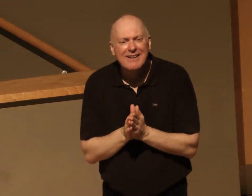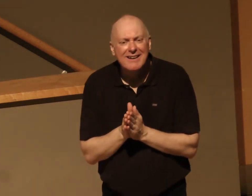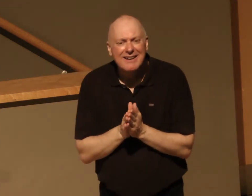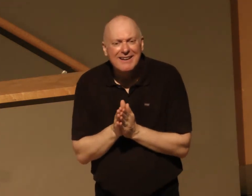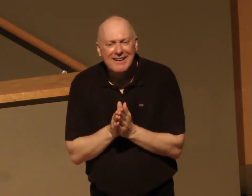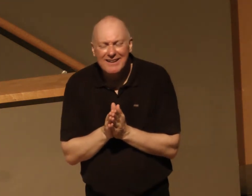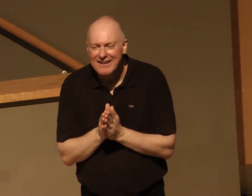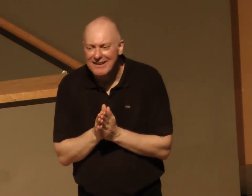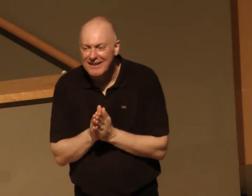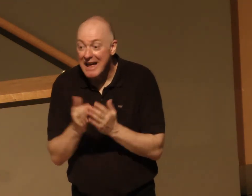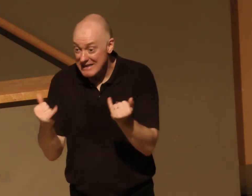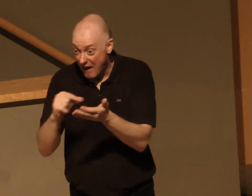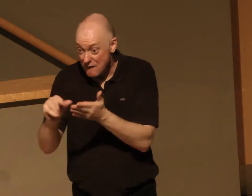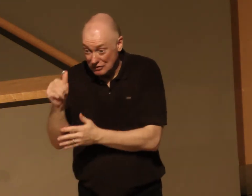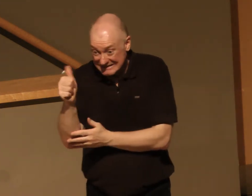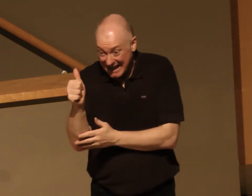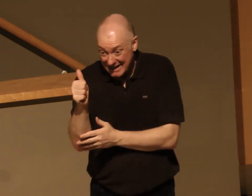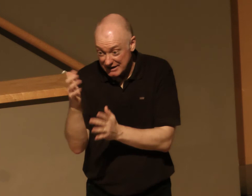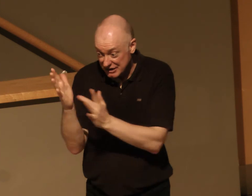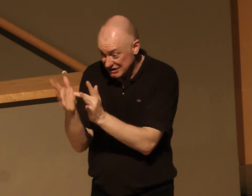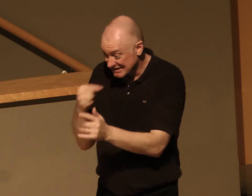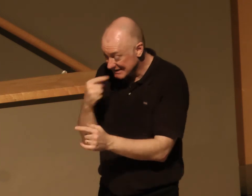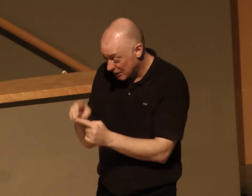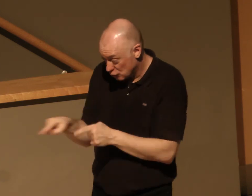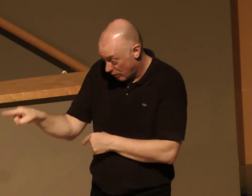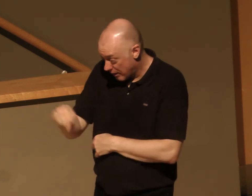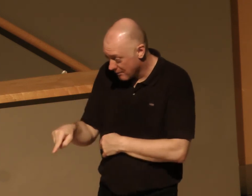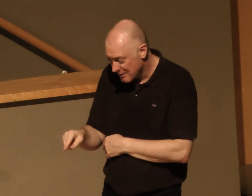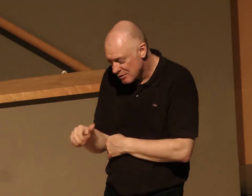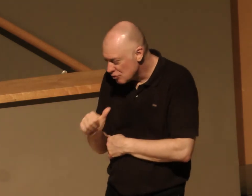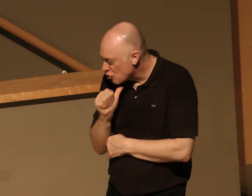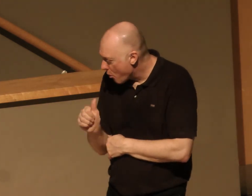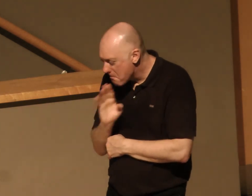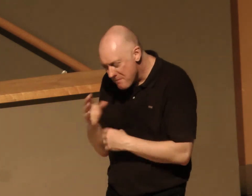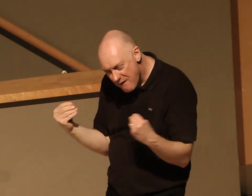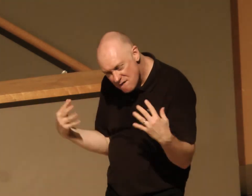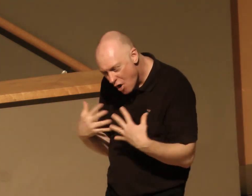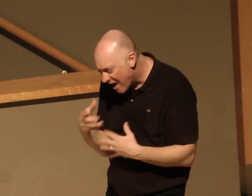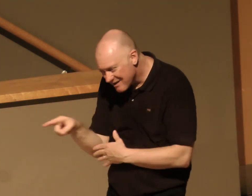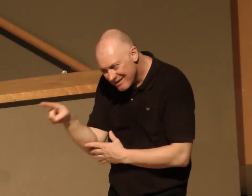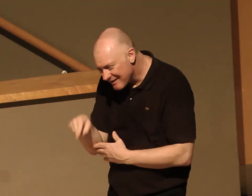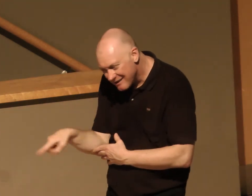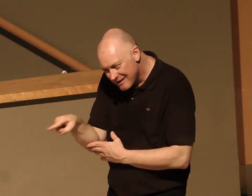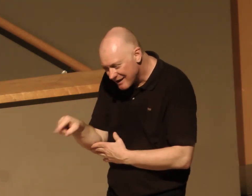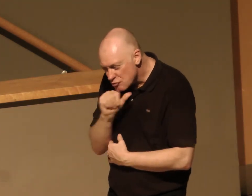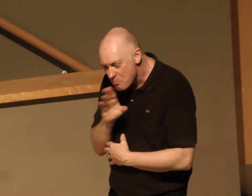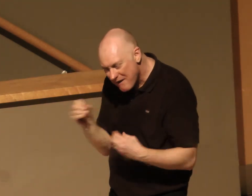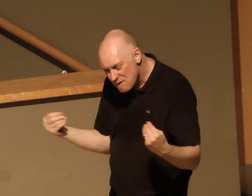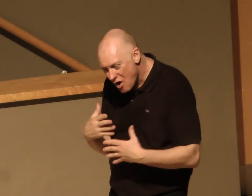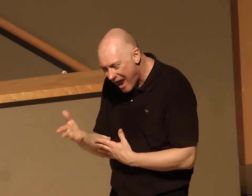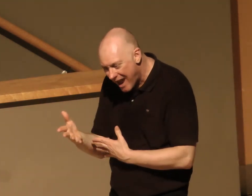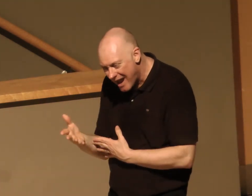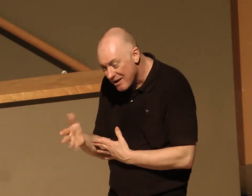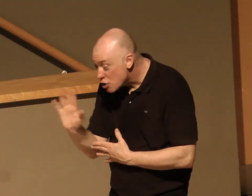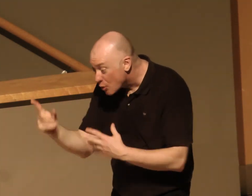notice now verse 10 Jesus said to them don't be afraid don't be afraid because your sins have been forgiven